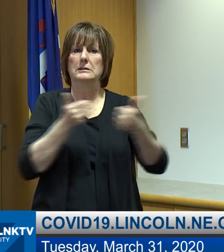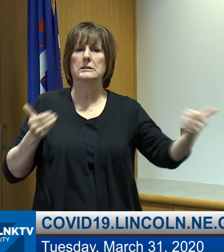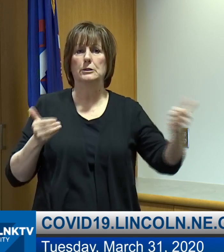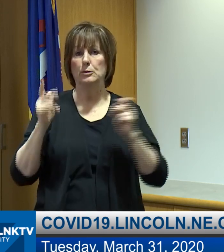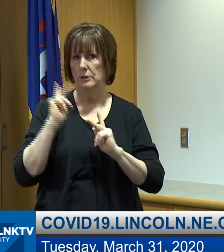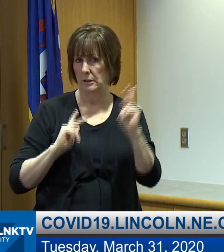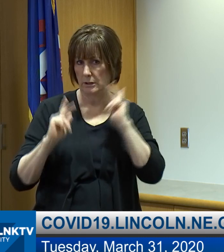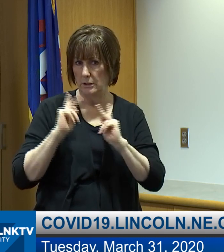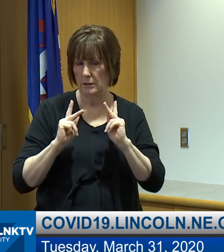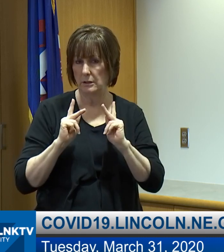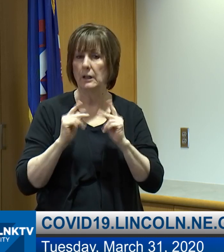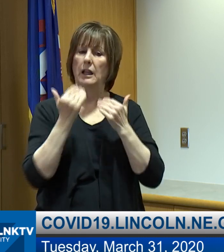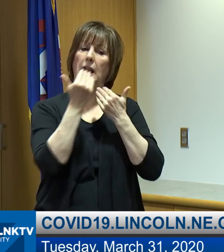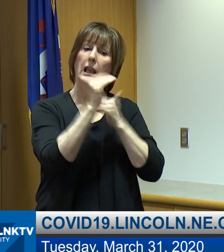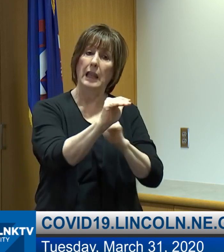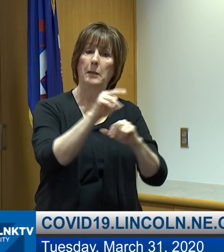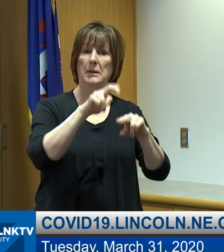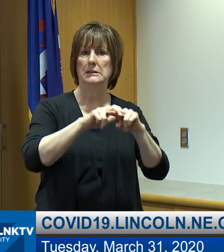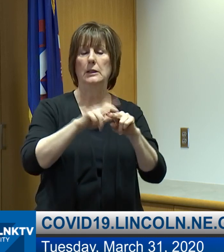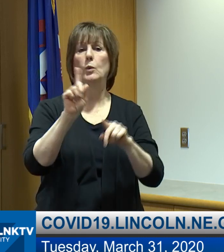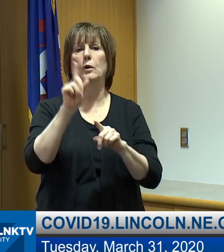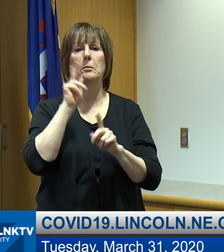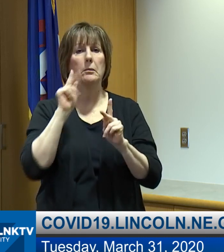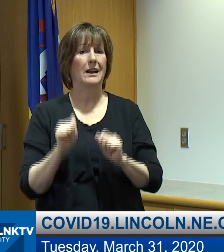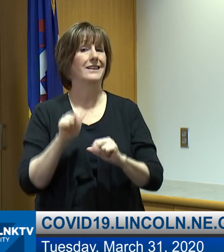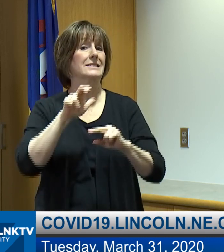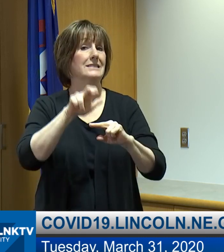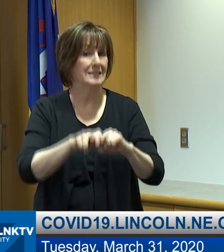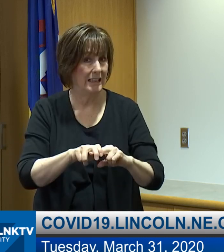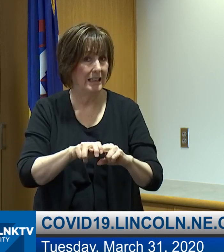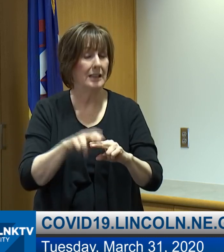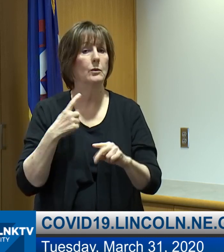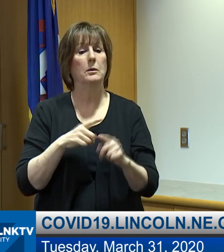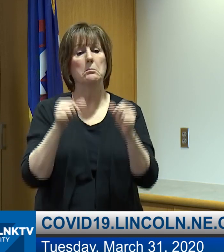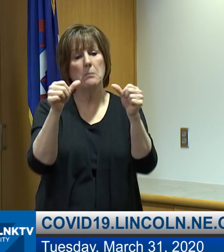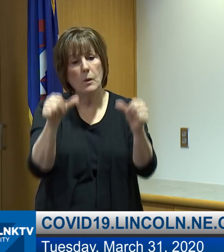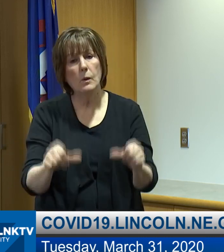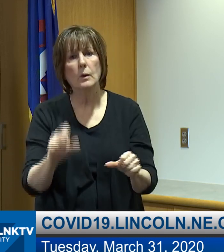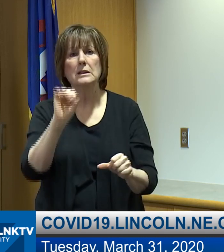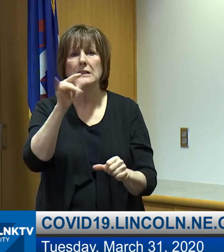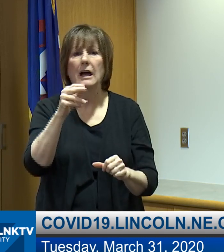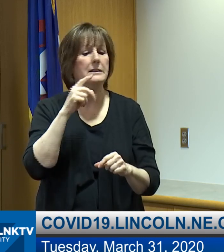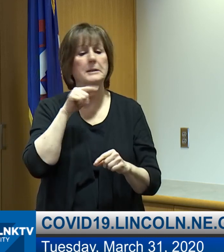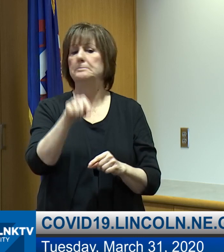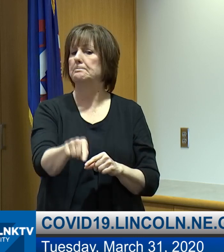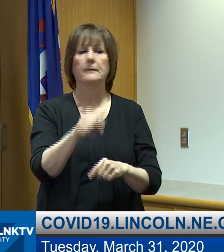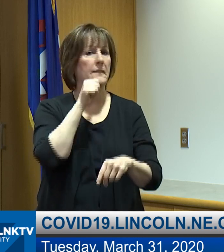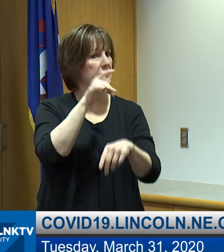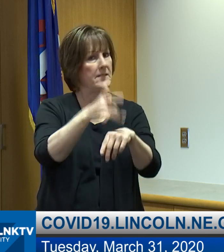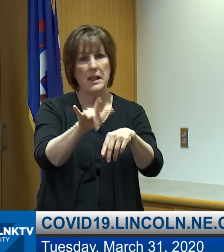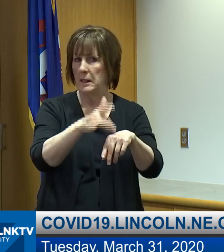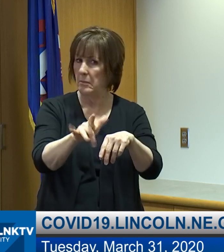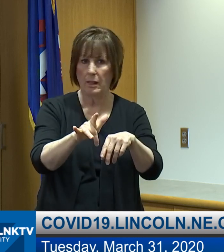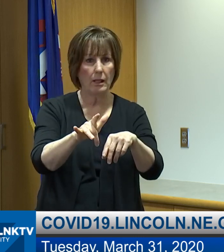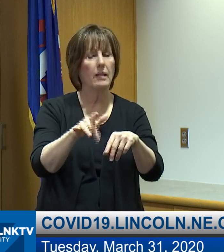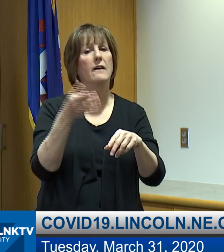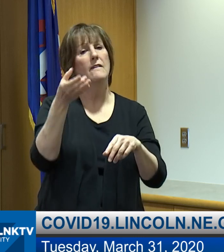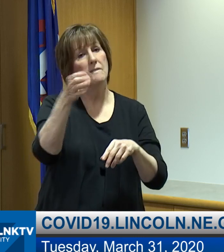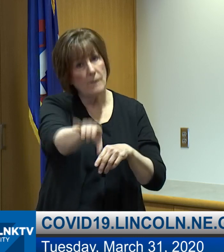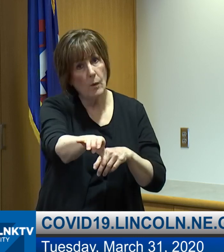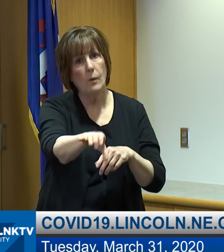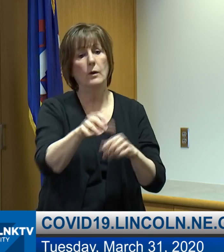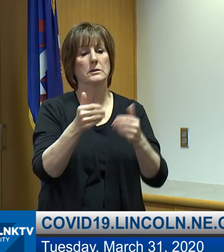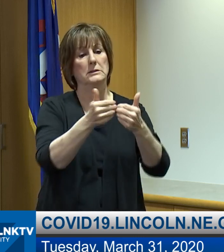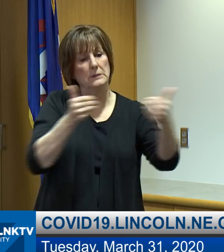are limiting the seats that people can sit in by posting signs that that seat's not available, forcing